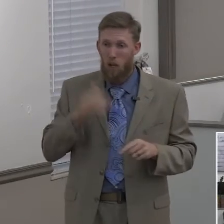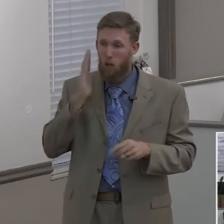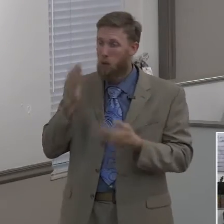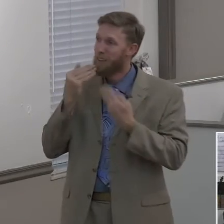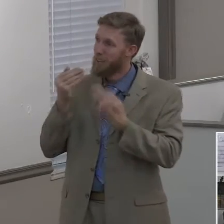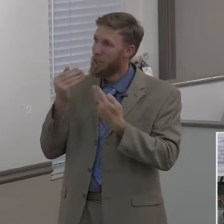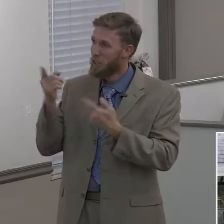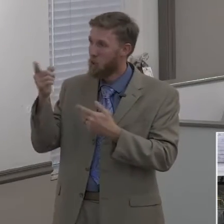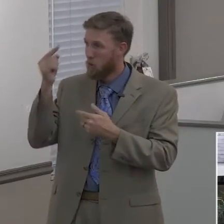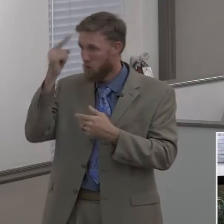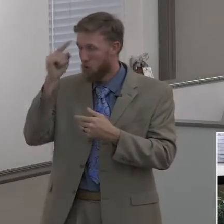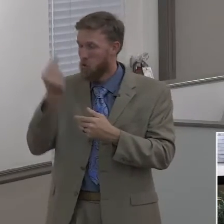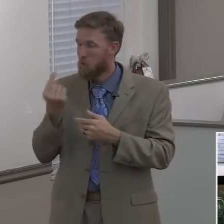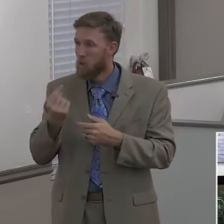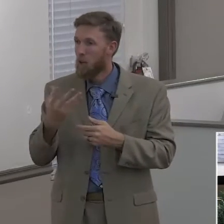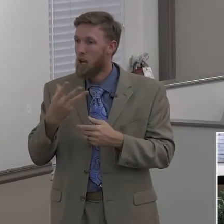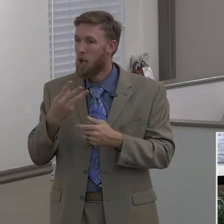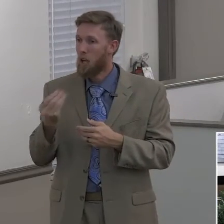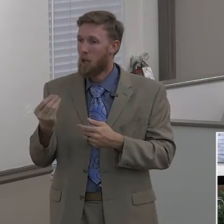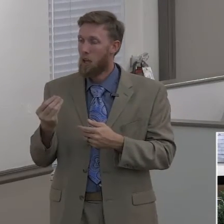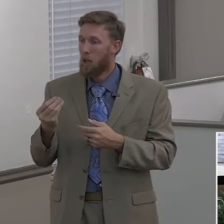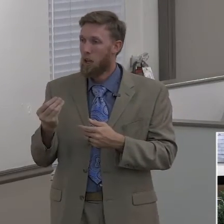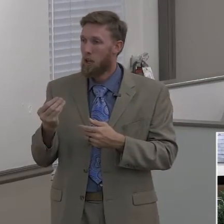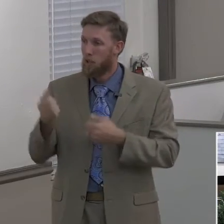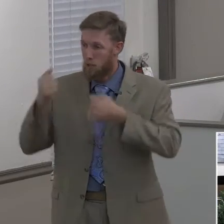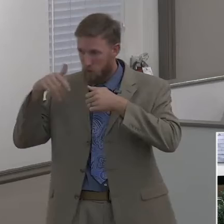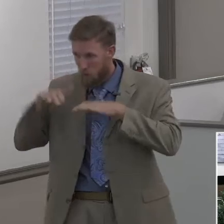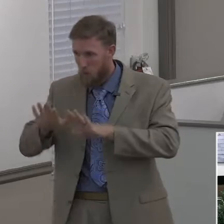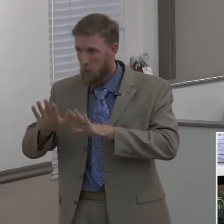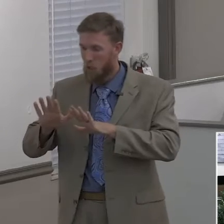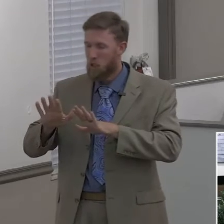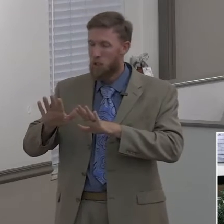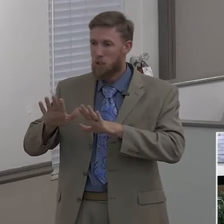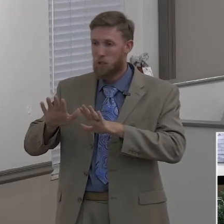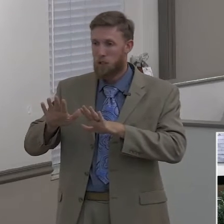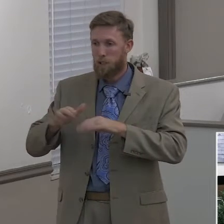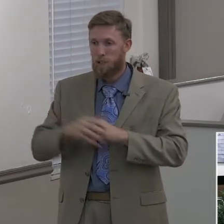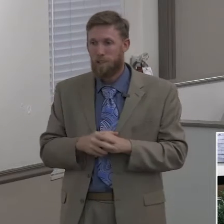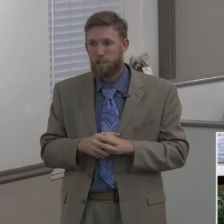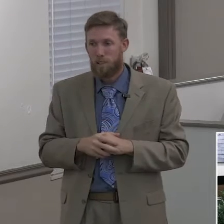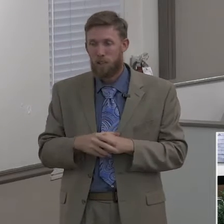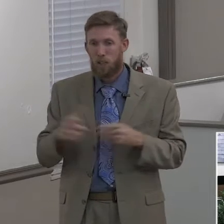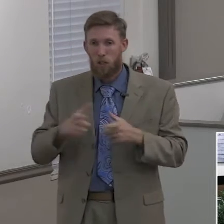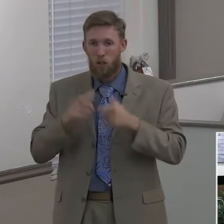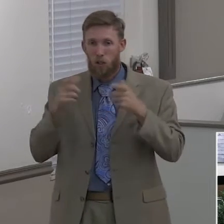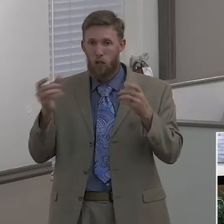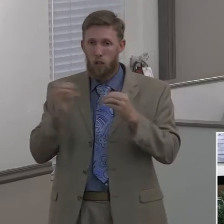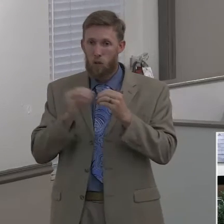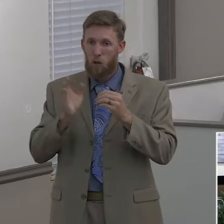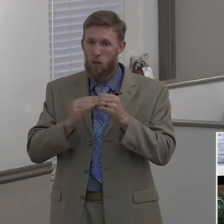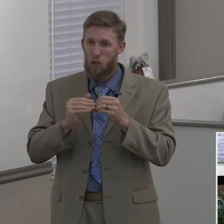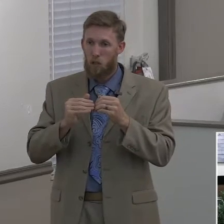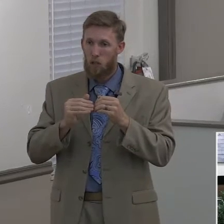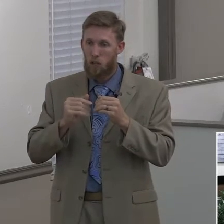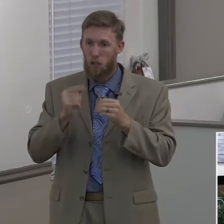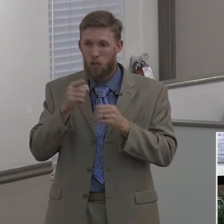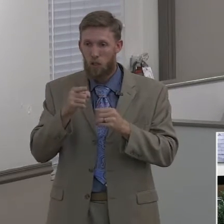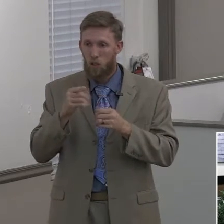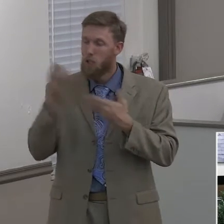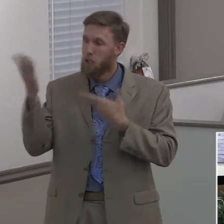now. And the moment you say, I submit this to you, greater is He that's in you than he that's in the world.